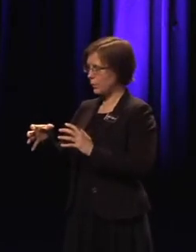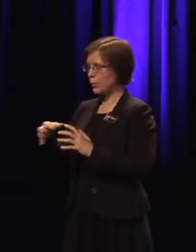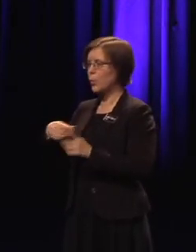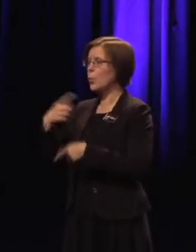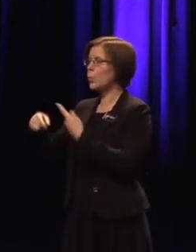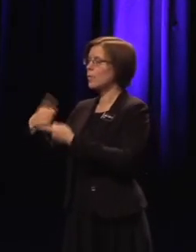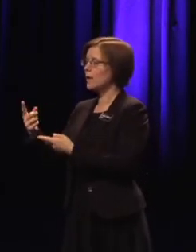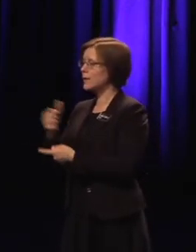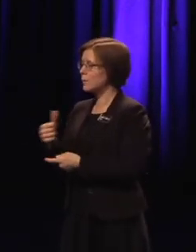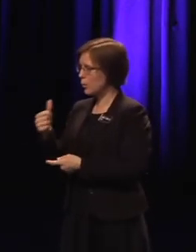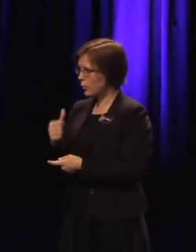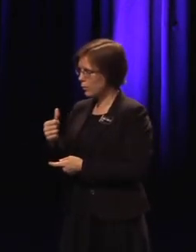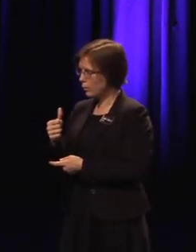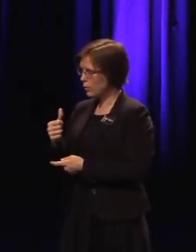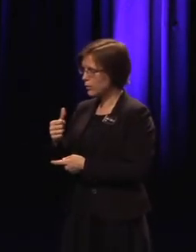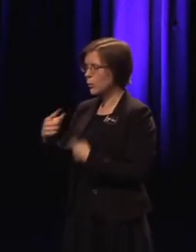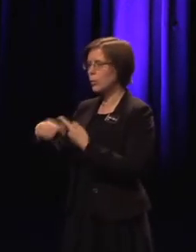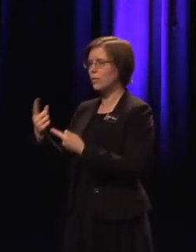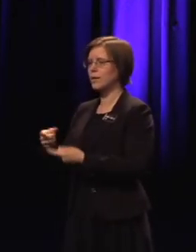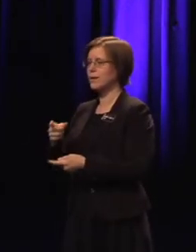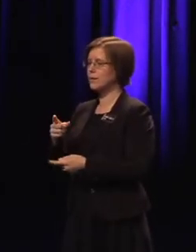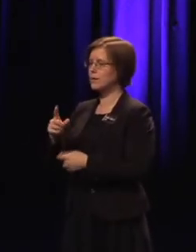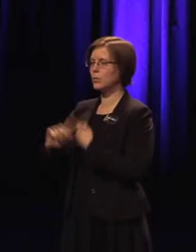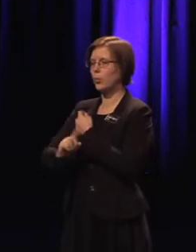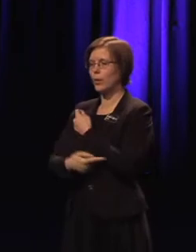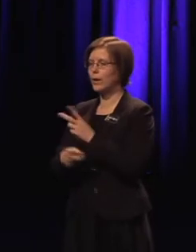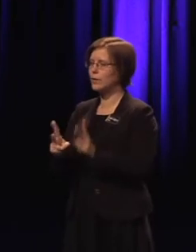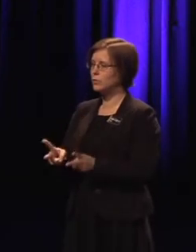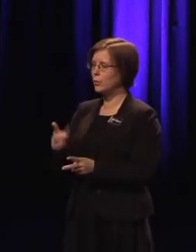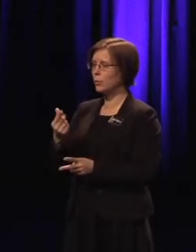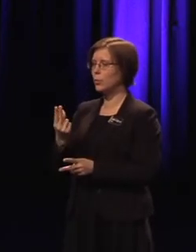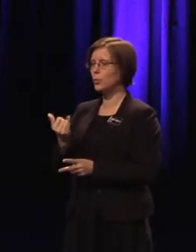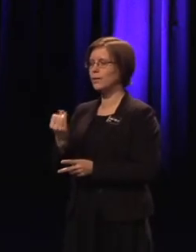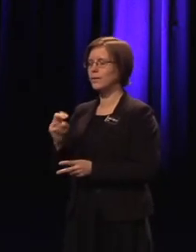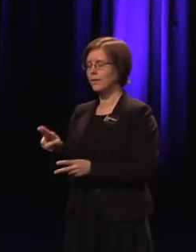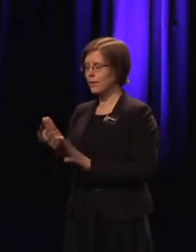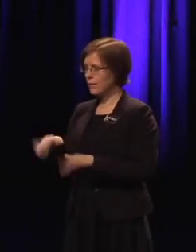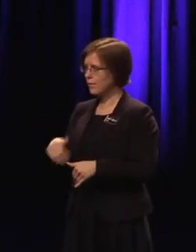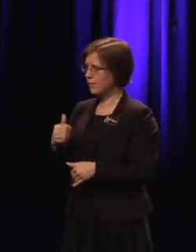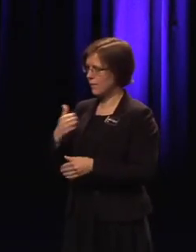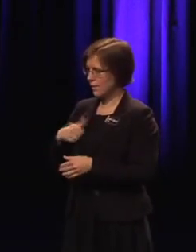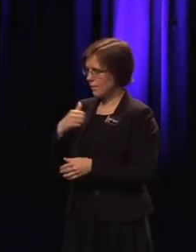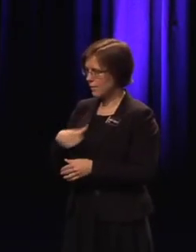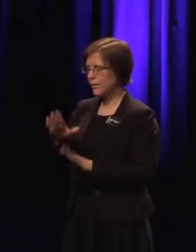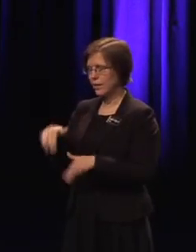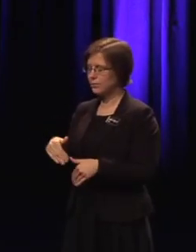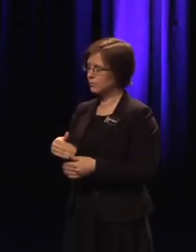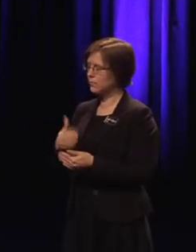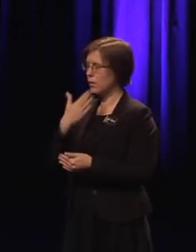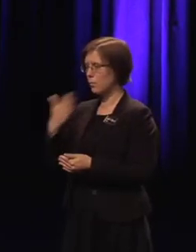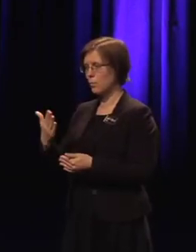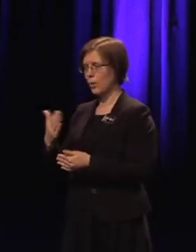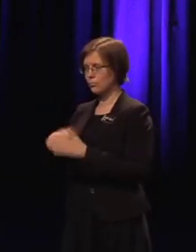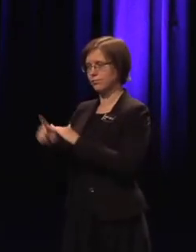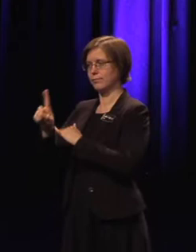development model that Tunisia has pursued over the last 2 decades has served the country well. And then a